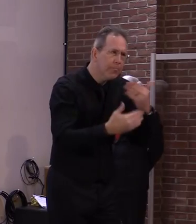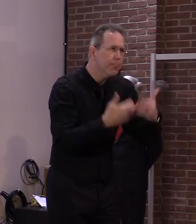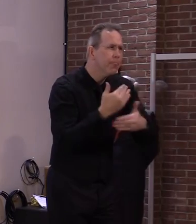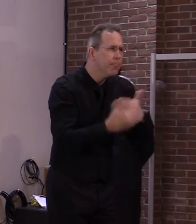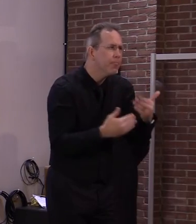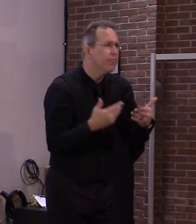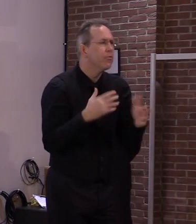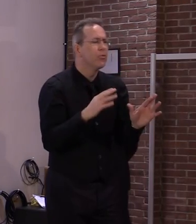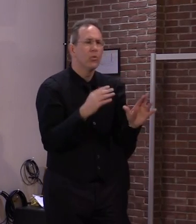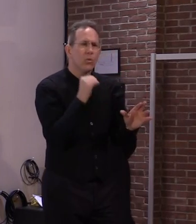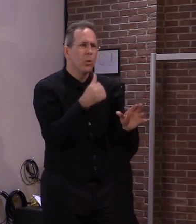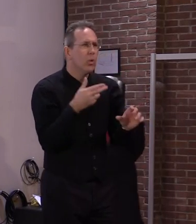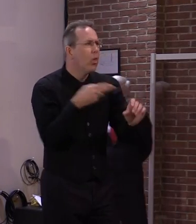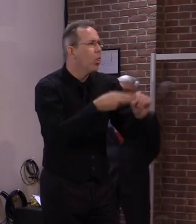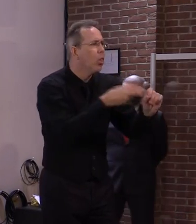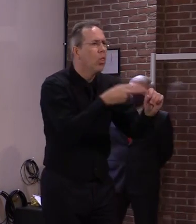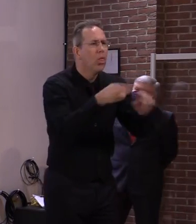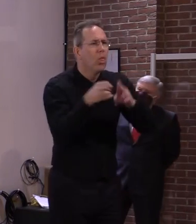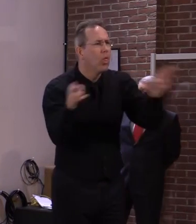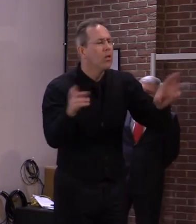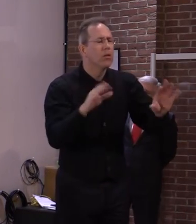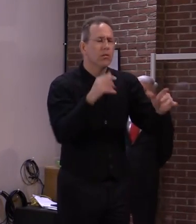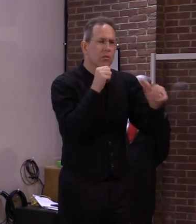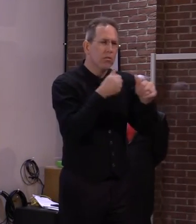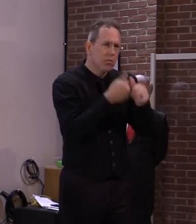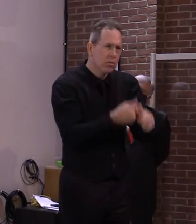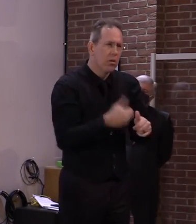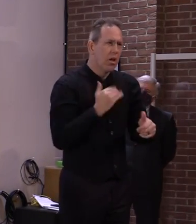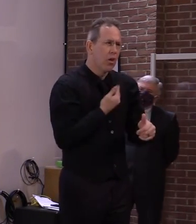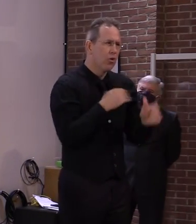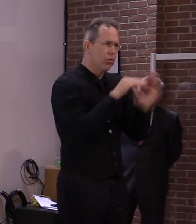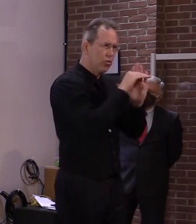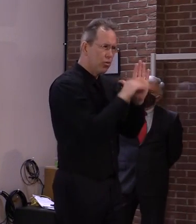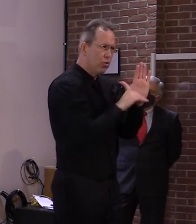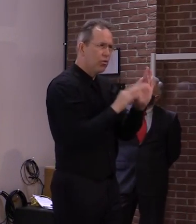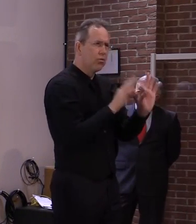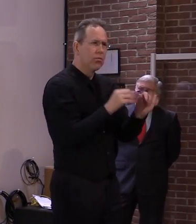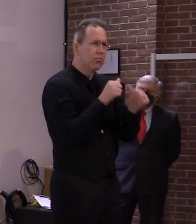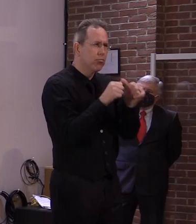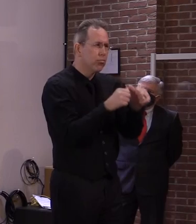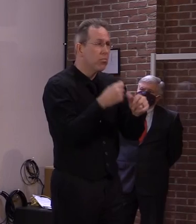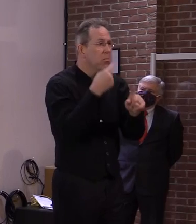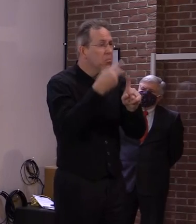talked about is really important for at least the next 3 to 4 months.